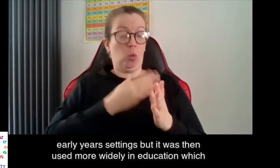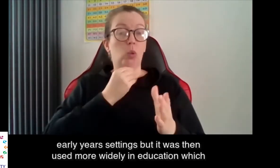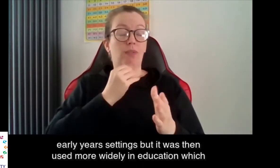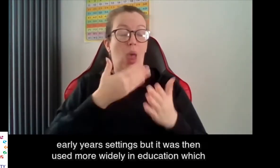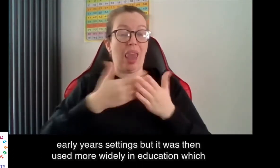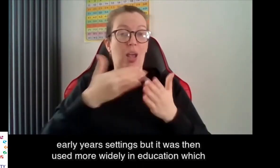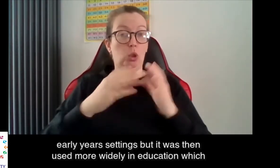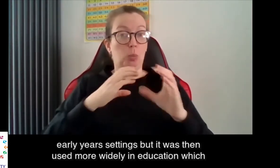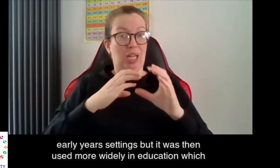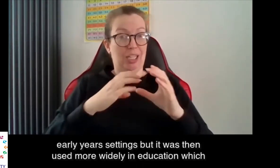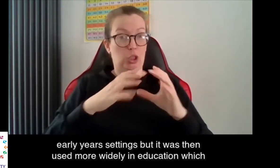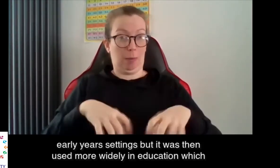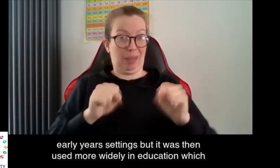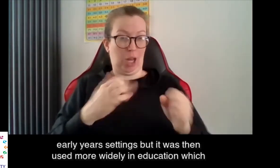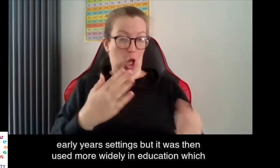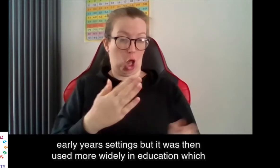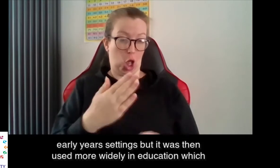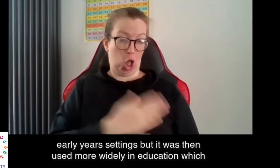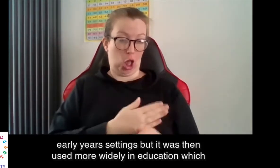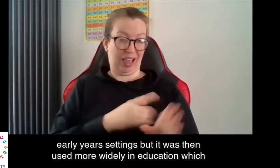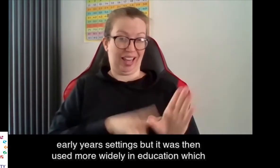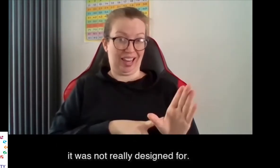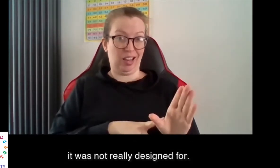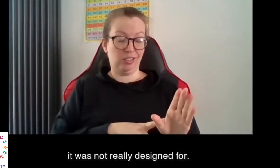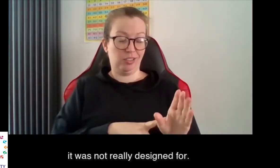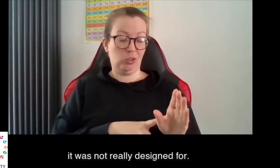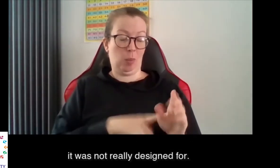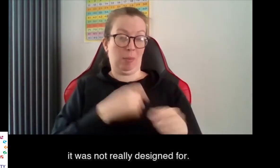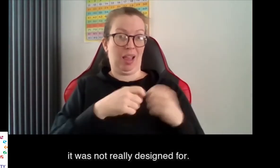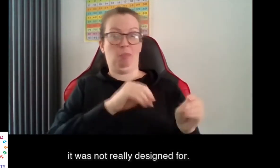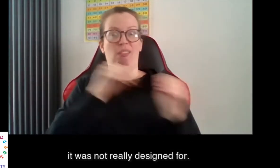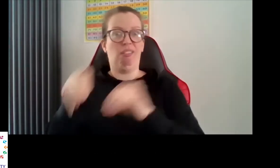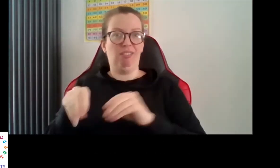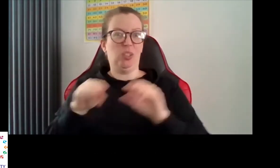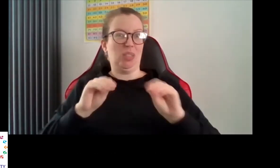was then used more widely in education, which it was not really designed for.